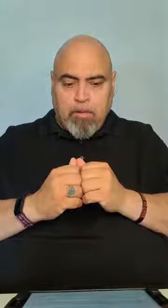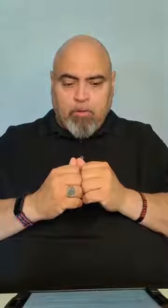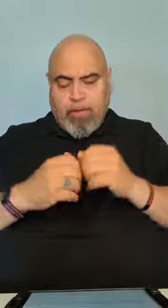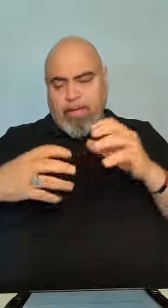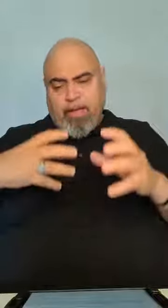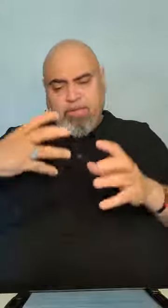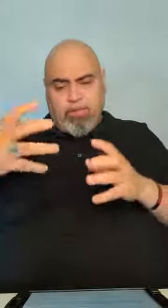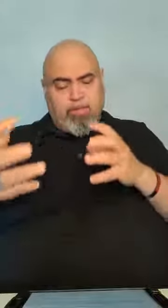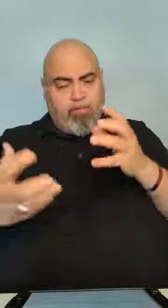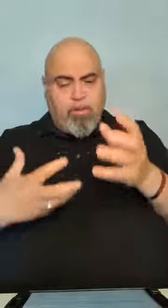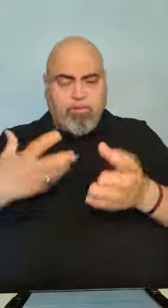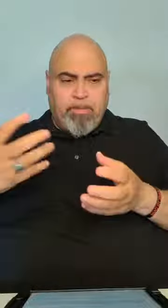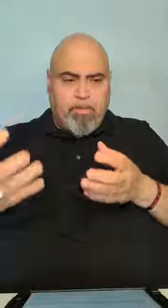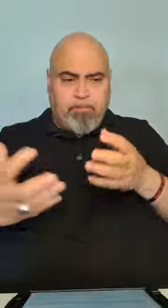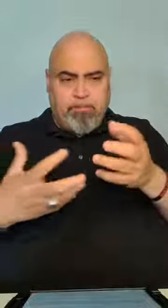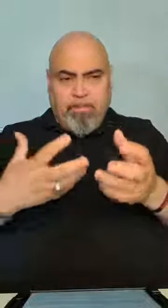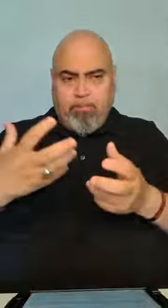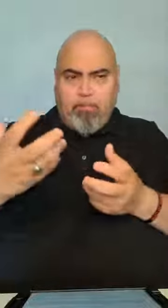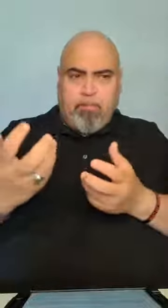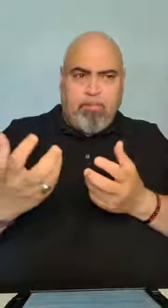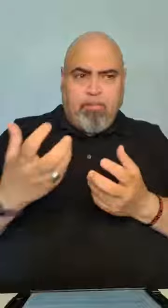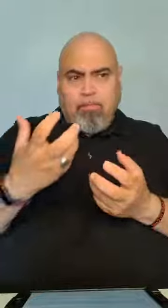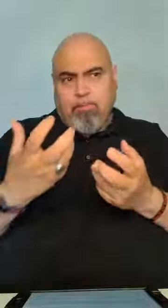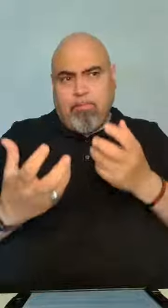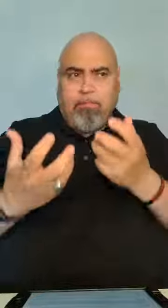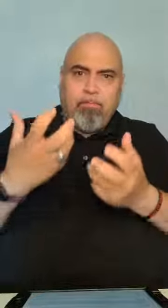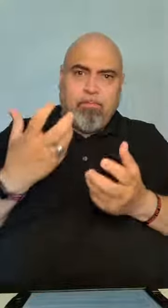So then I said to myself, well, but